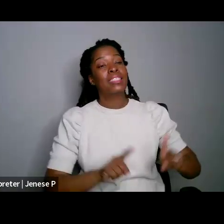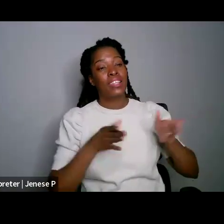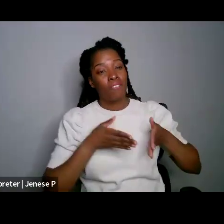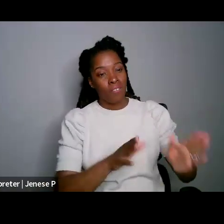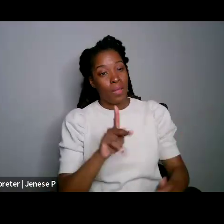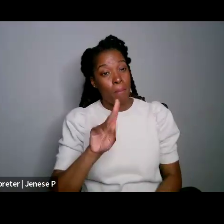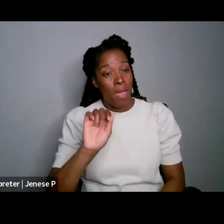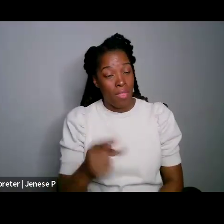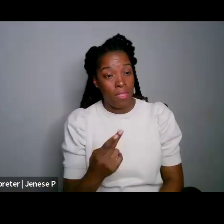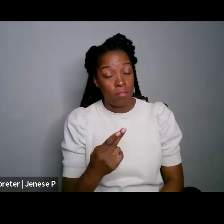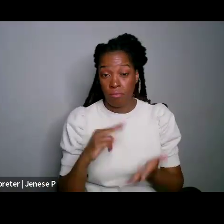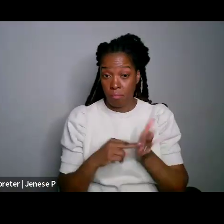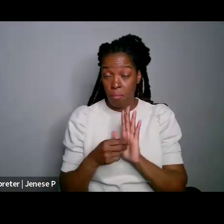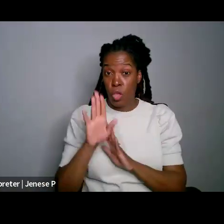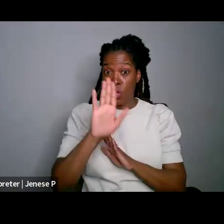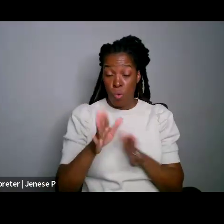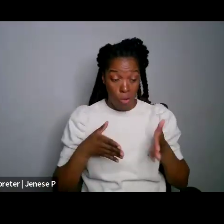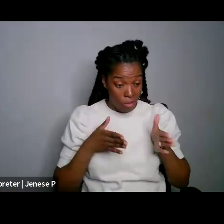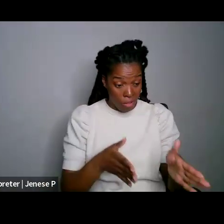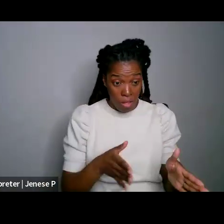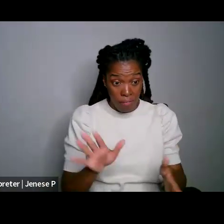hours a week right now, then use it.